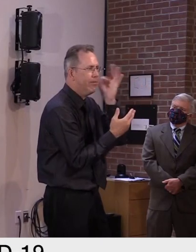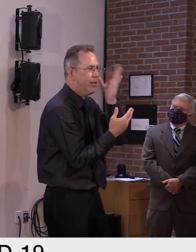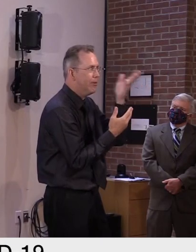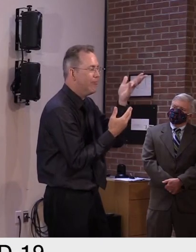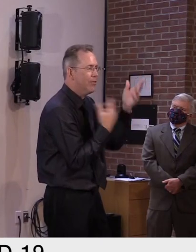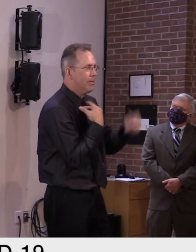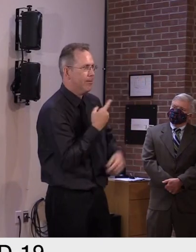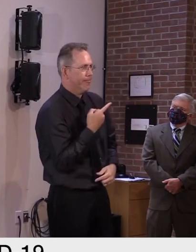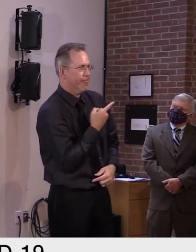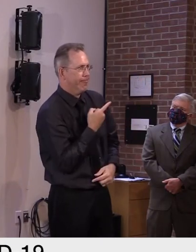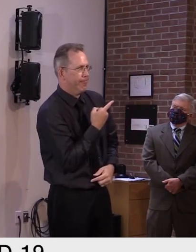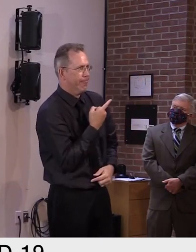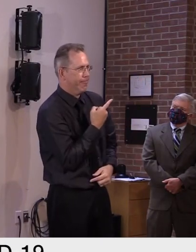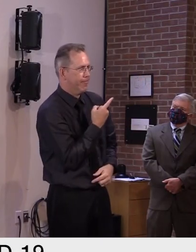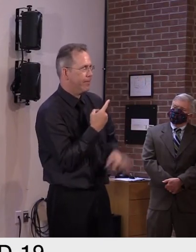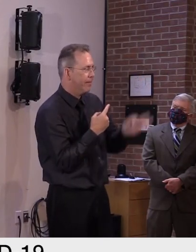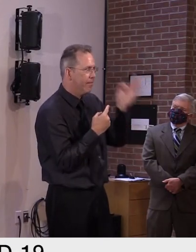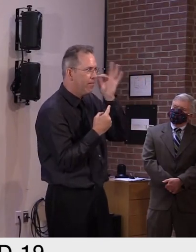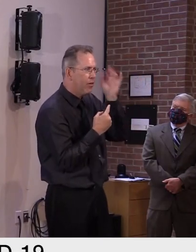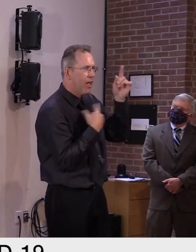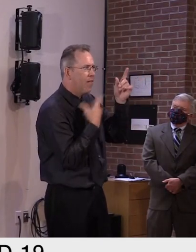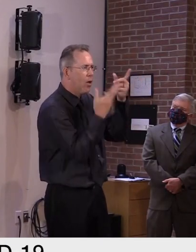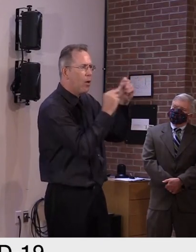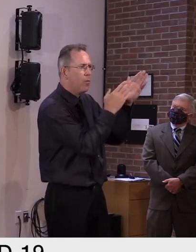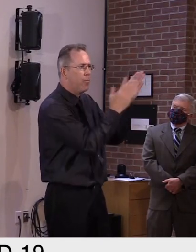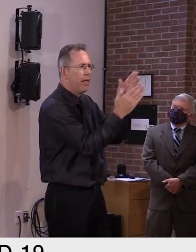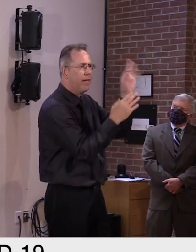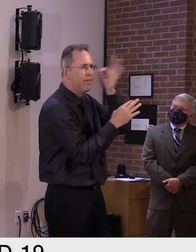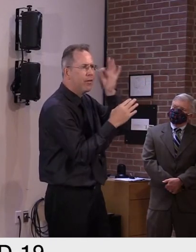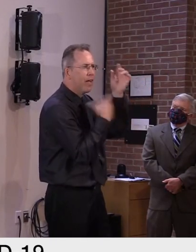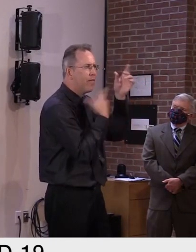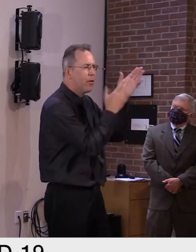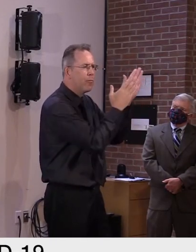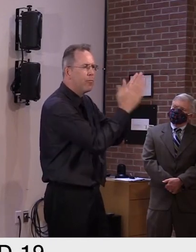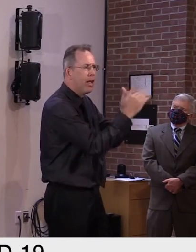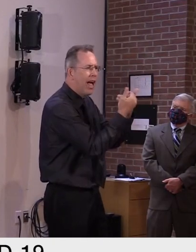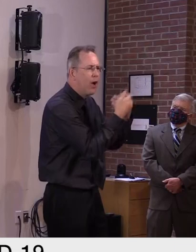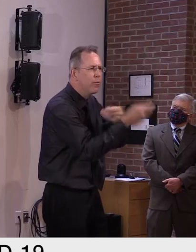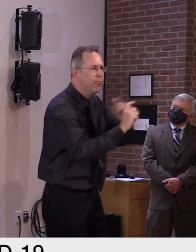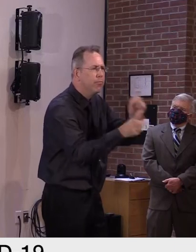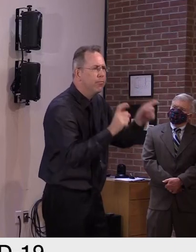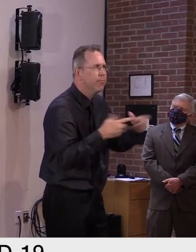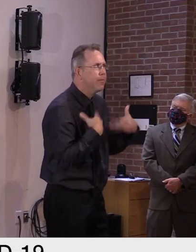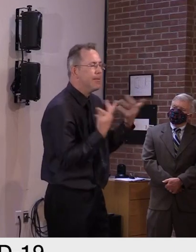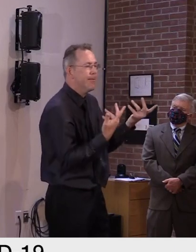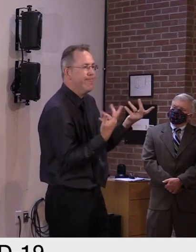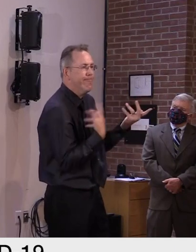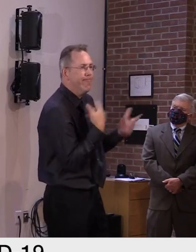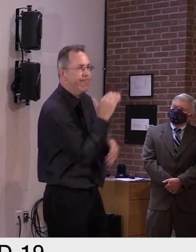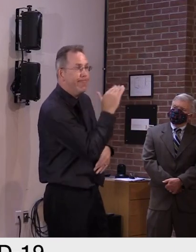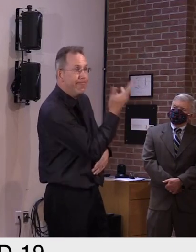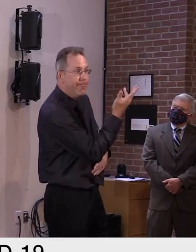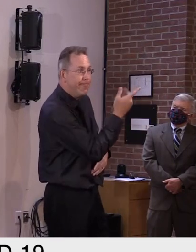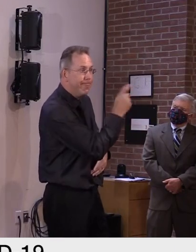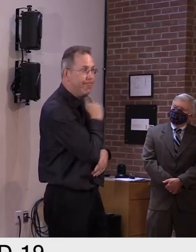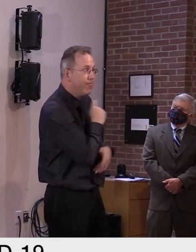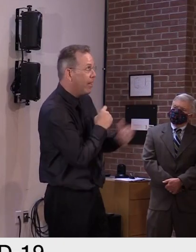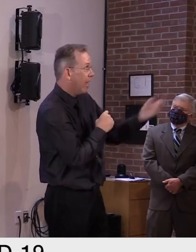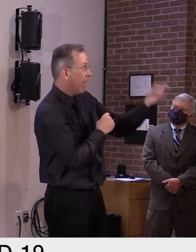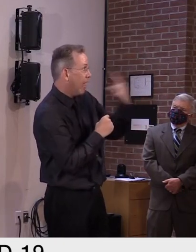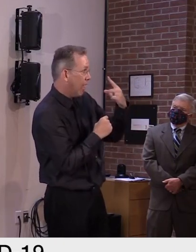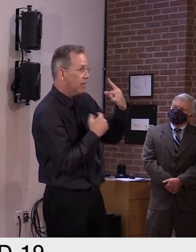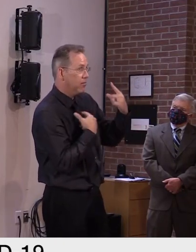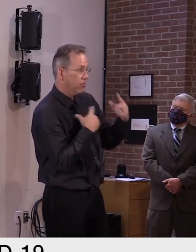distribution strategy to work through. And indeed, many of their questions to each of the states has to do with our